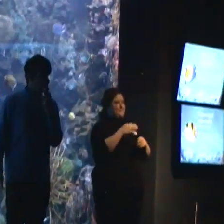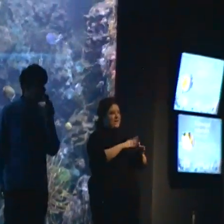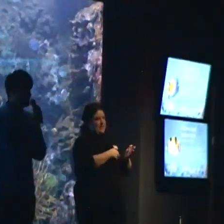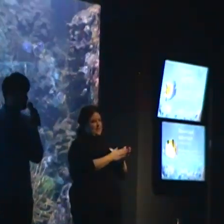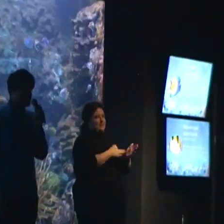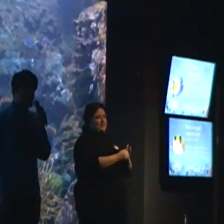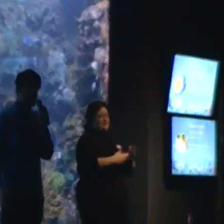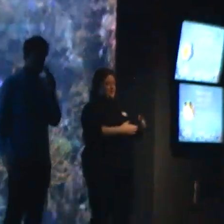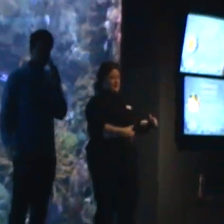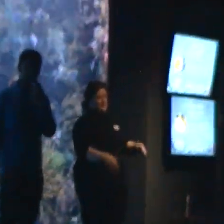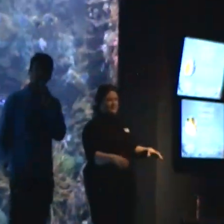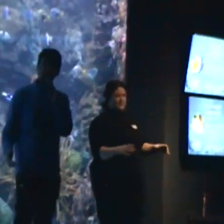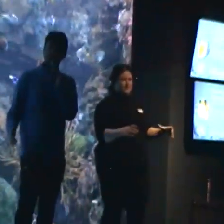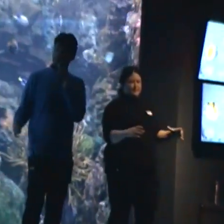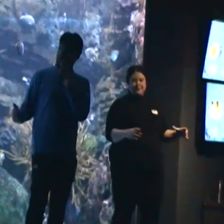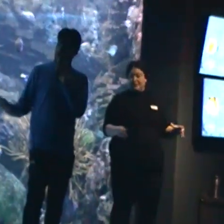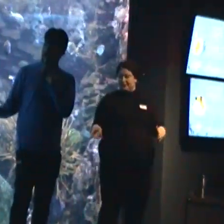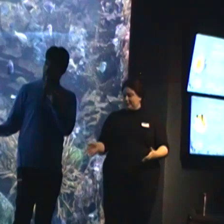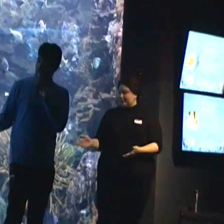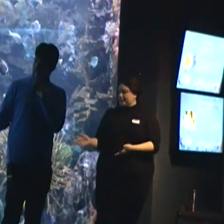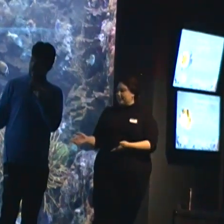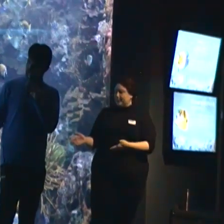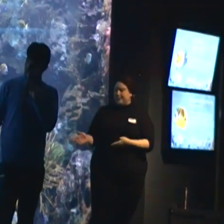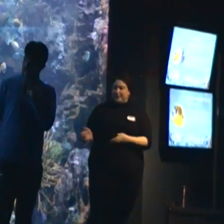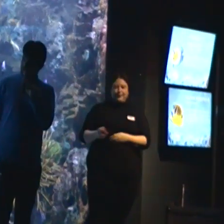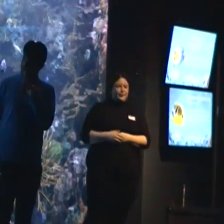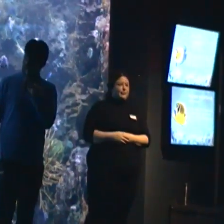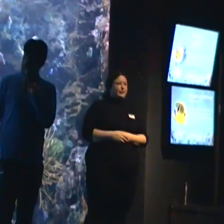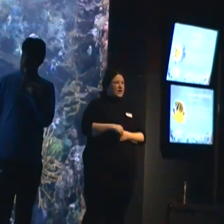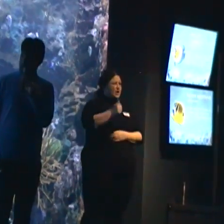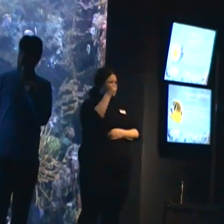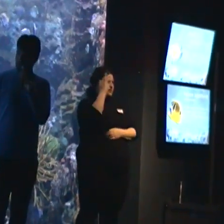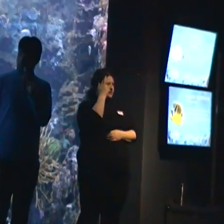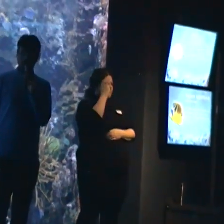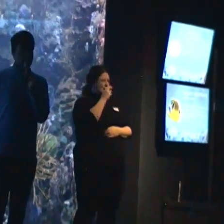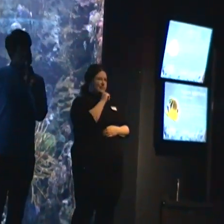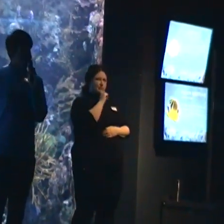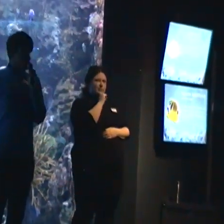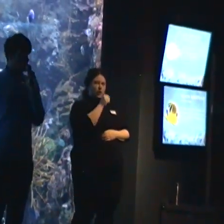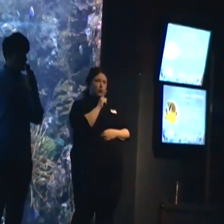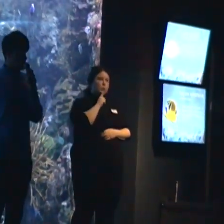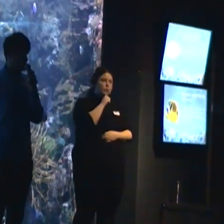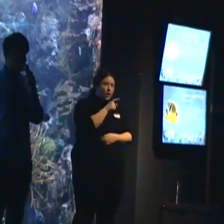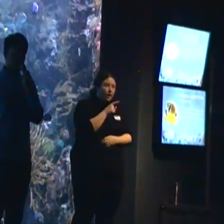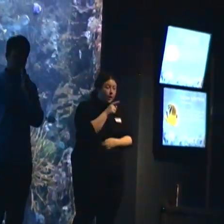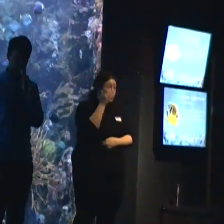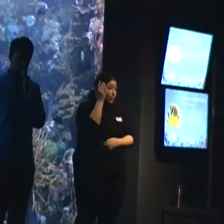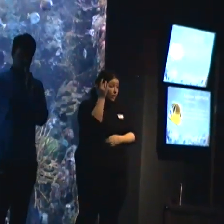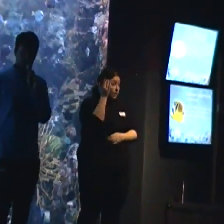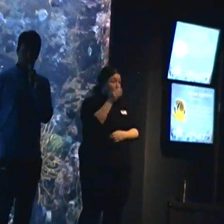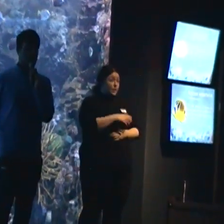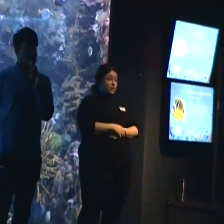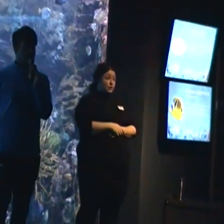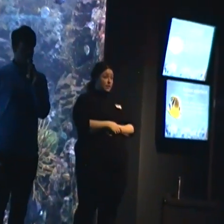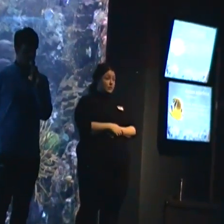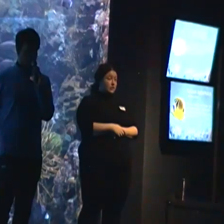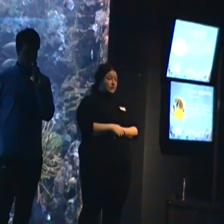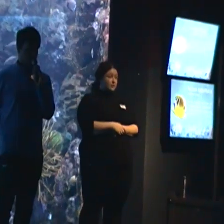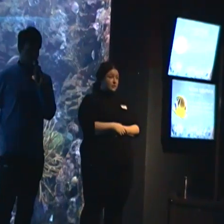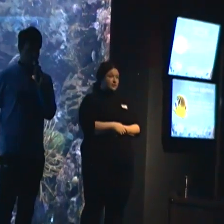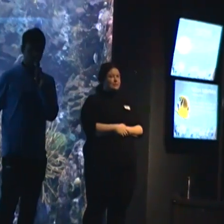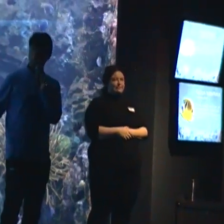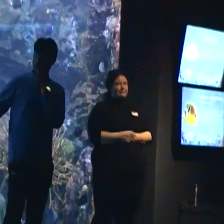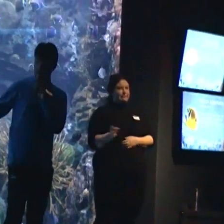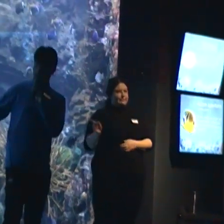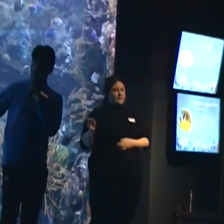Now, the other reason why we don't use real coral in here is, like I just said, structures like this would take a very